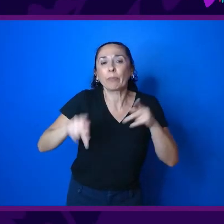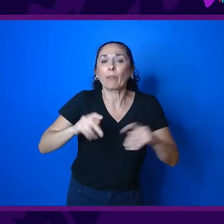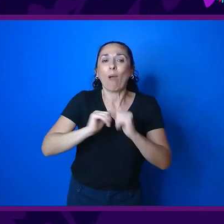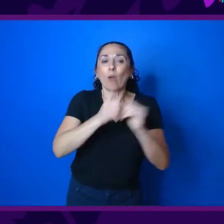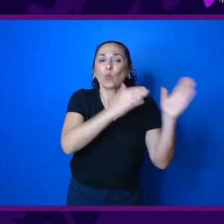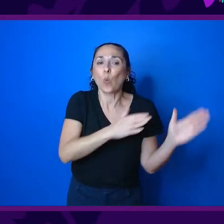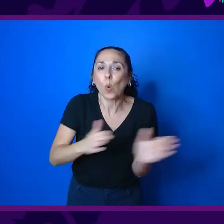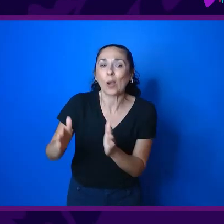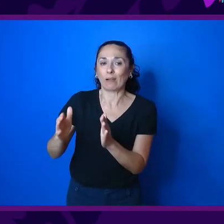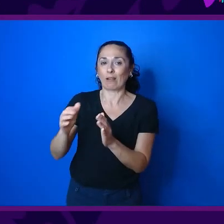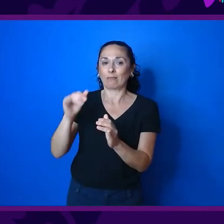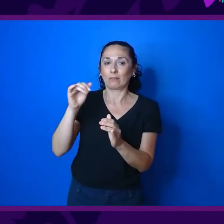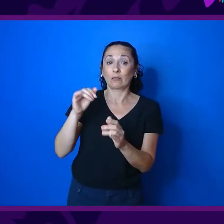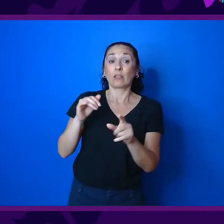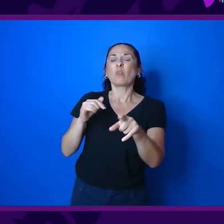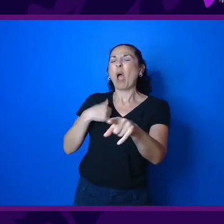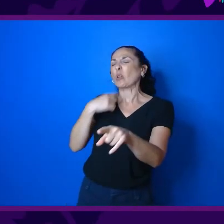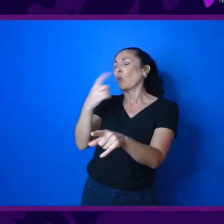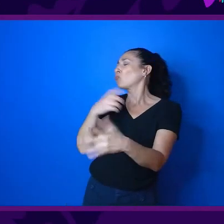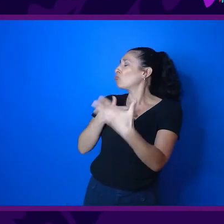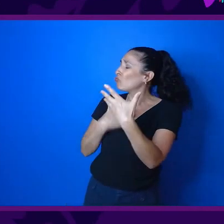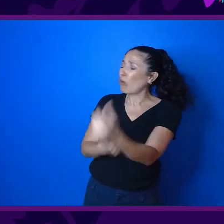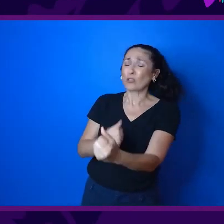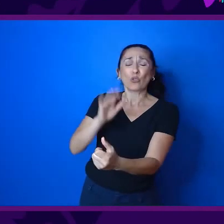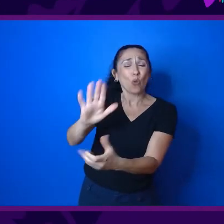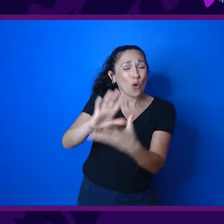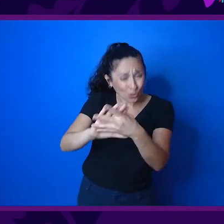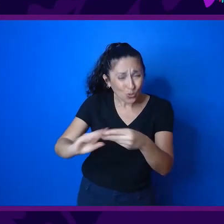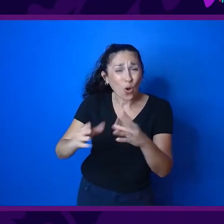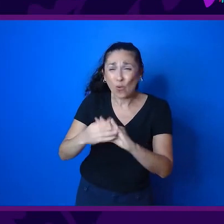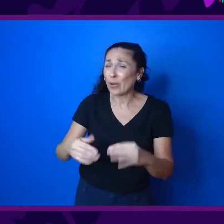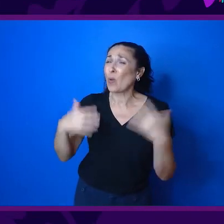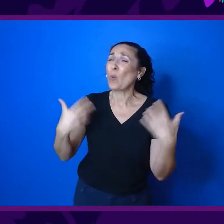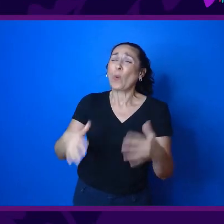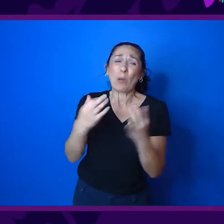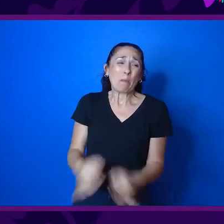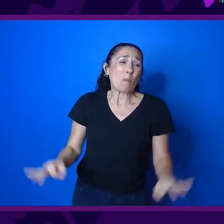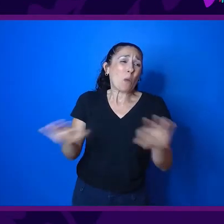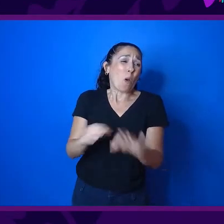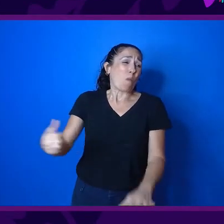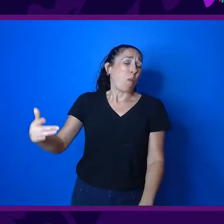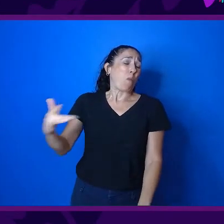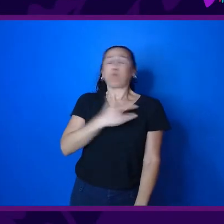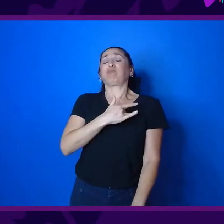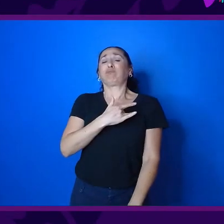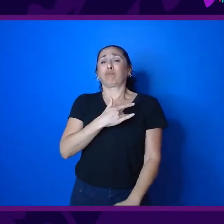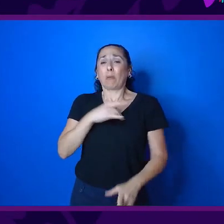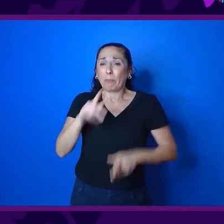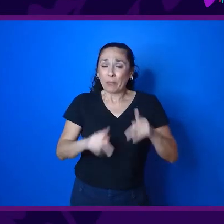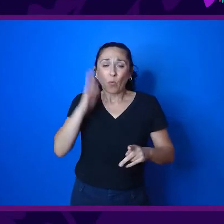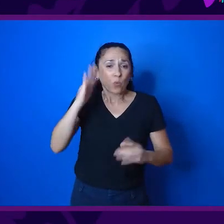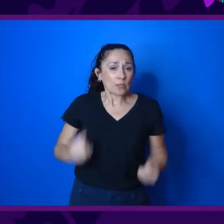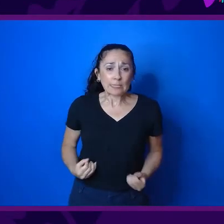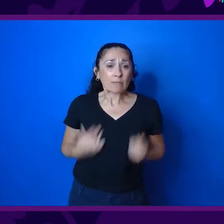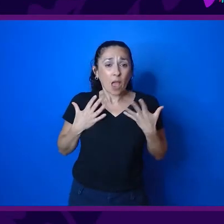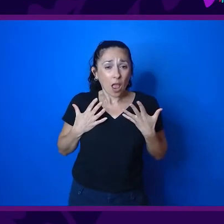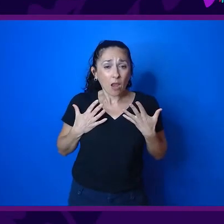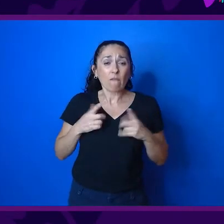trust that your story is so compelling, people will get all that, but be compelled and inspired by your personal narrative as